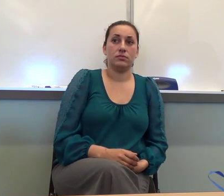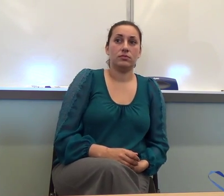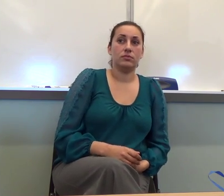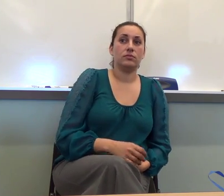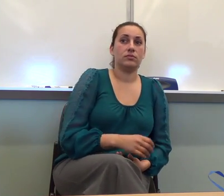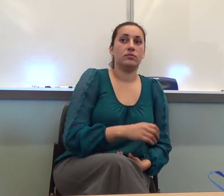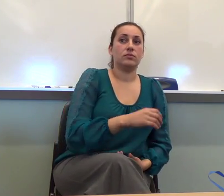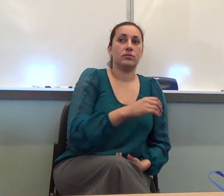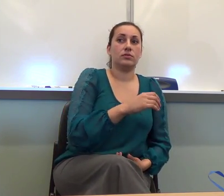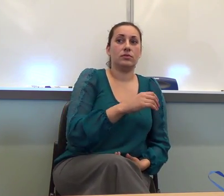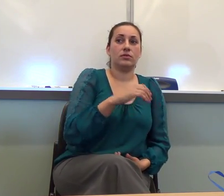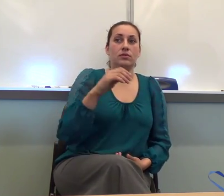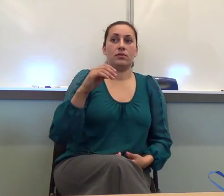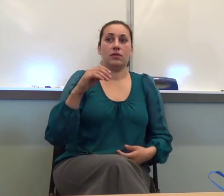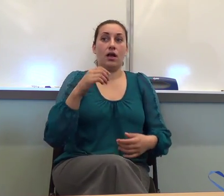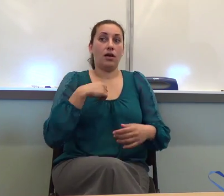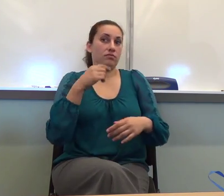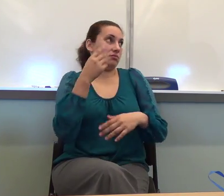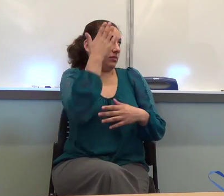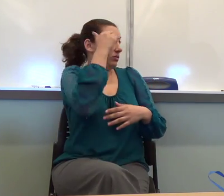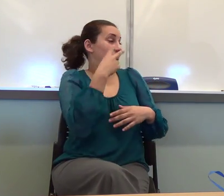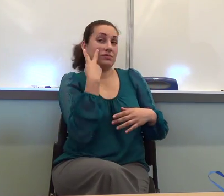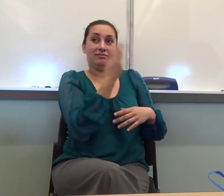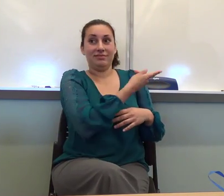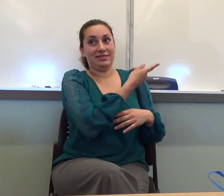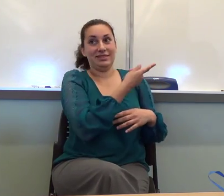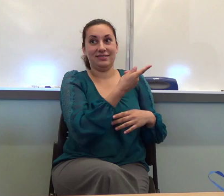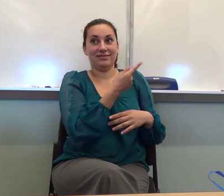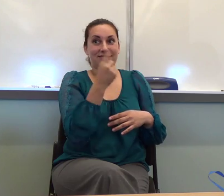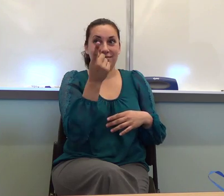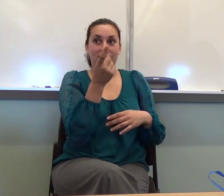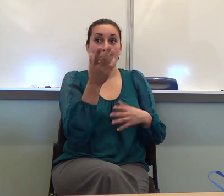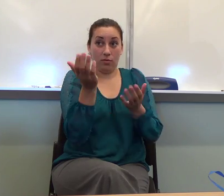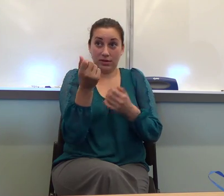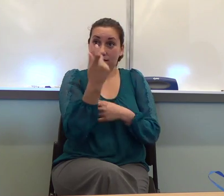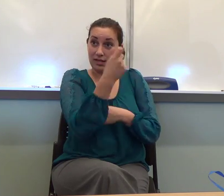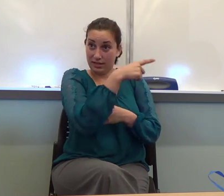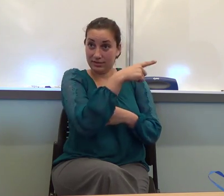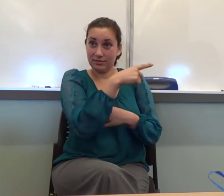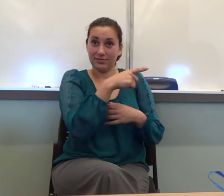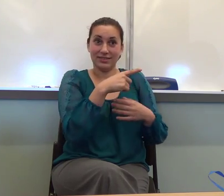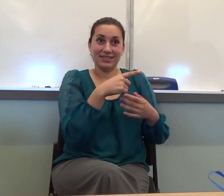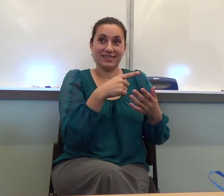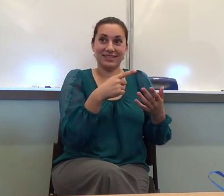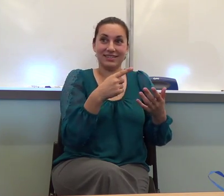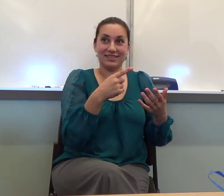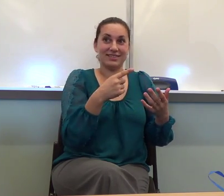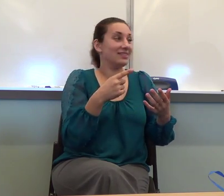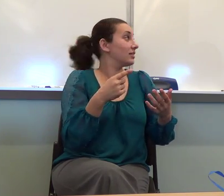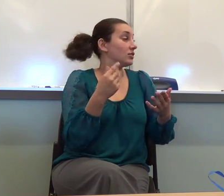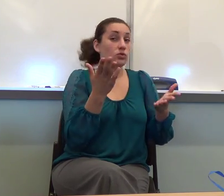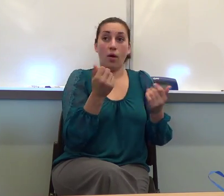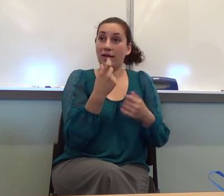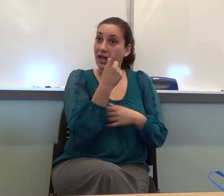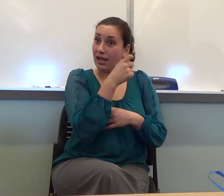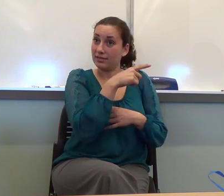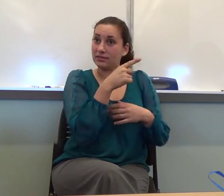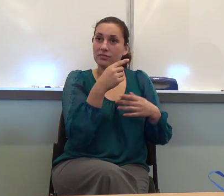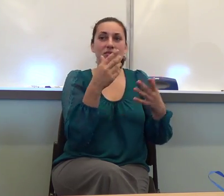times 15 equal to 5 times 9? Well, that's 45 and that's 45. And the answer is